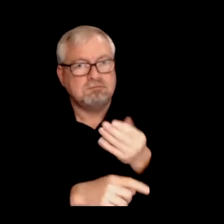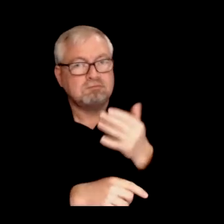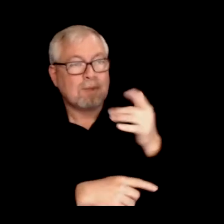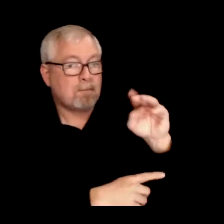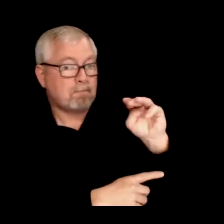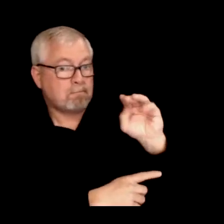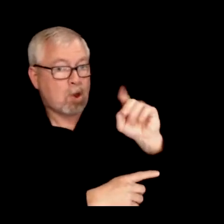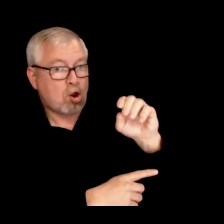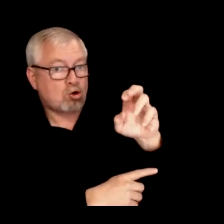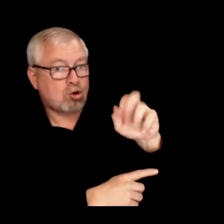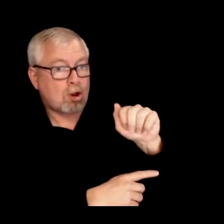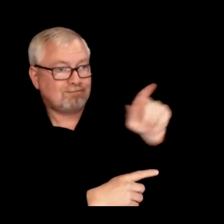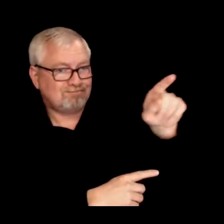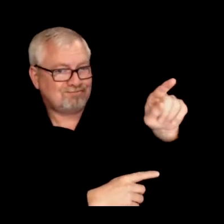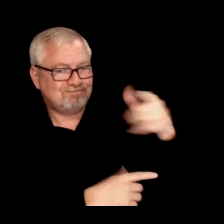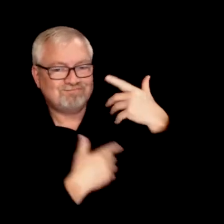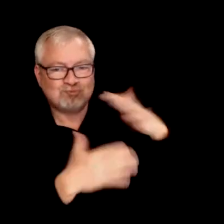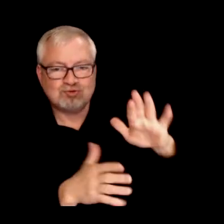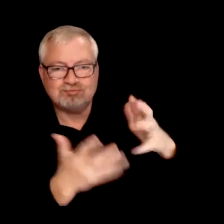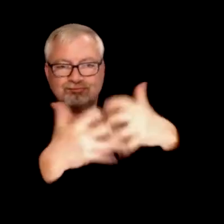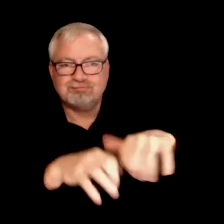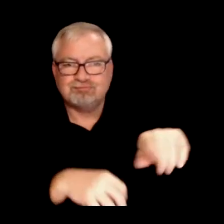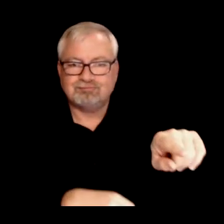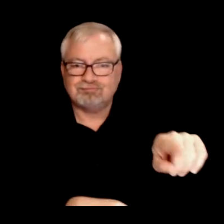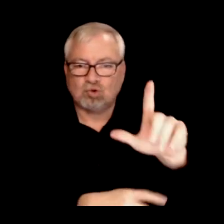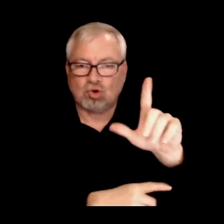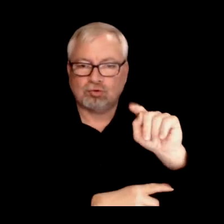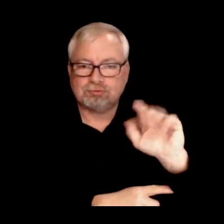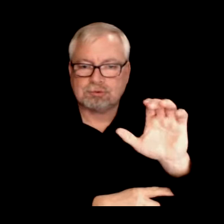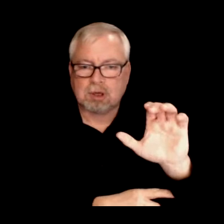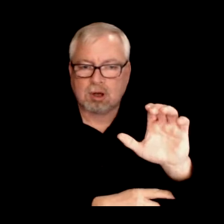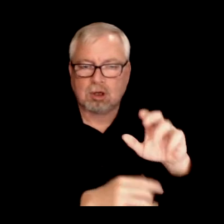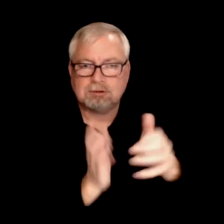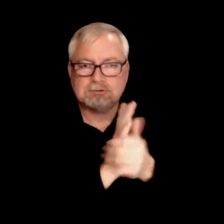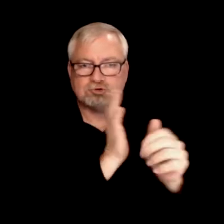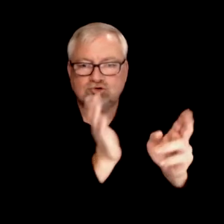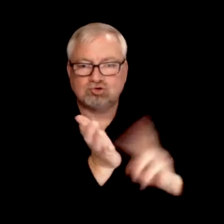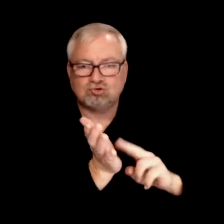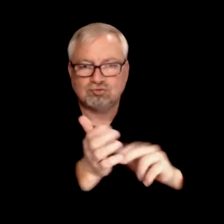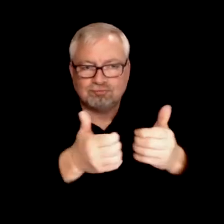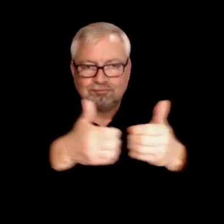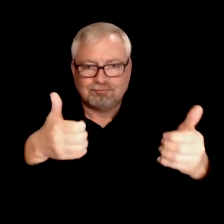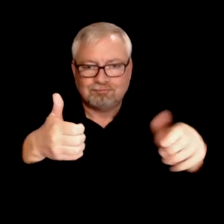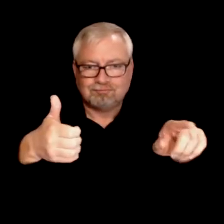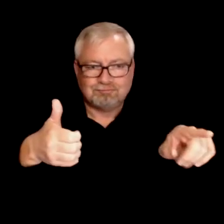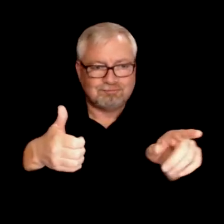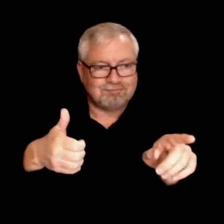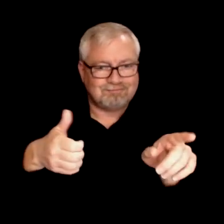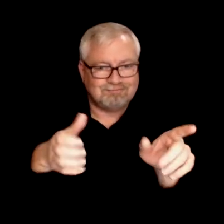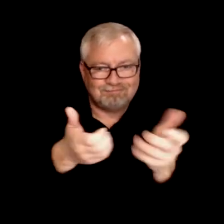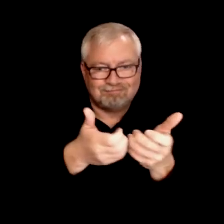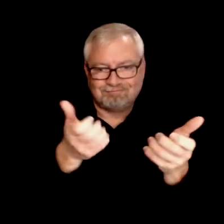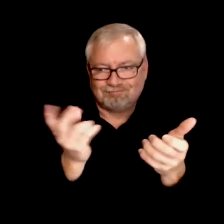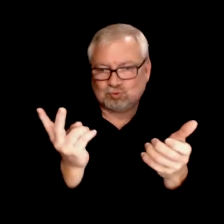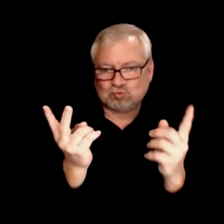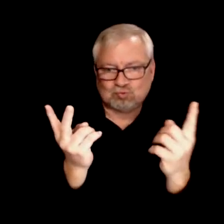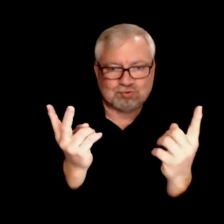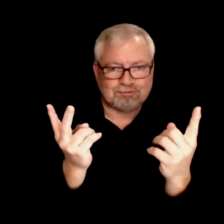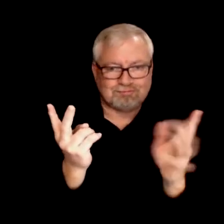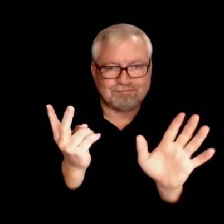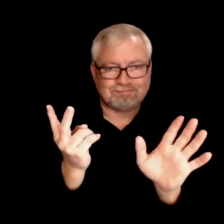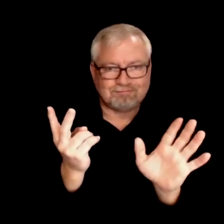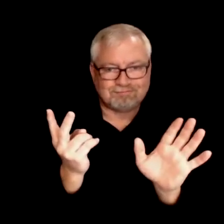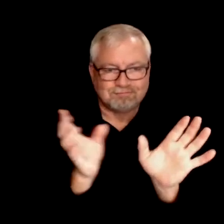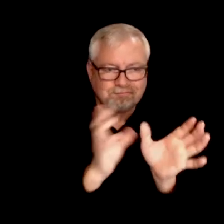Moderna vaccine have been set aside for that population to a large extent. And that's